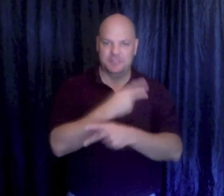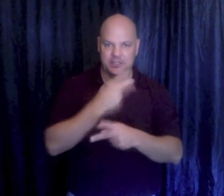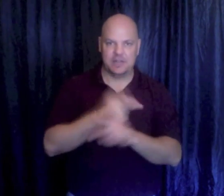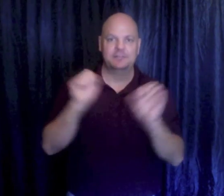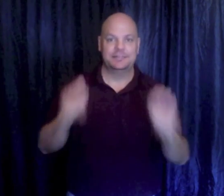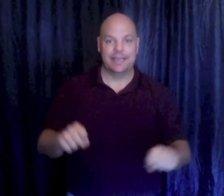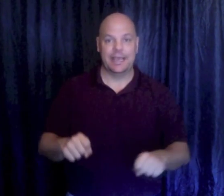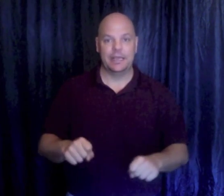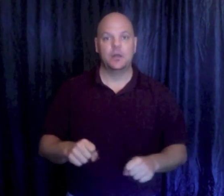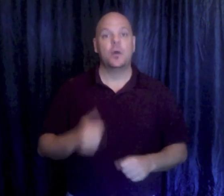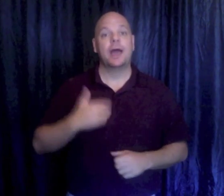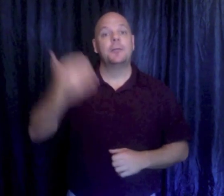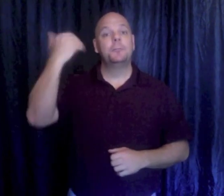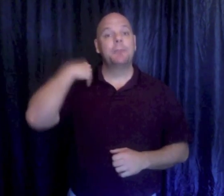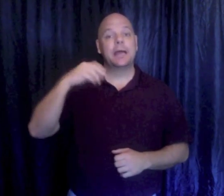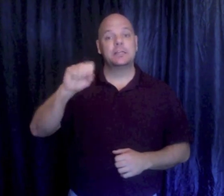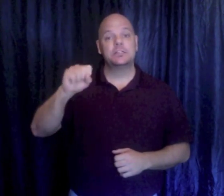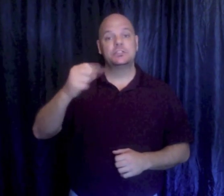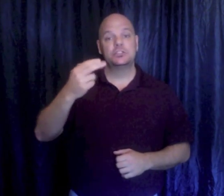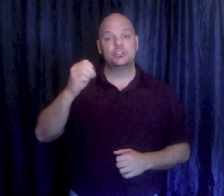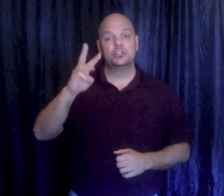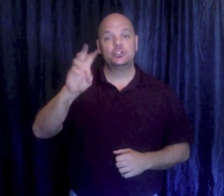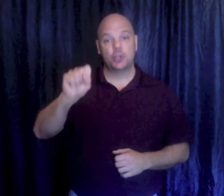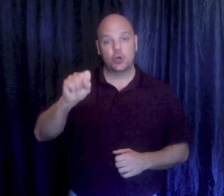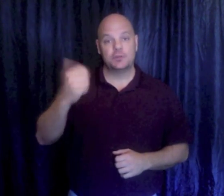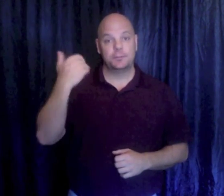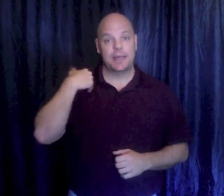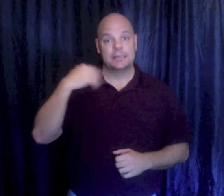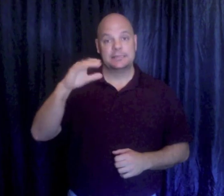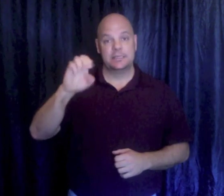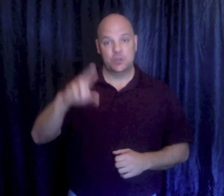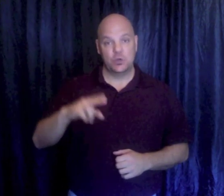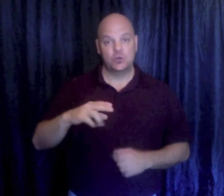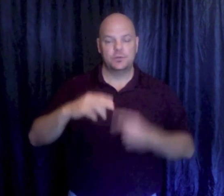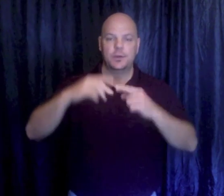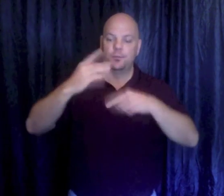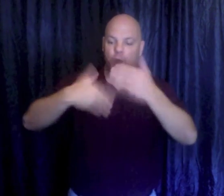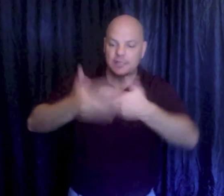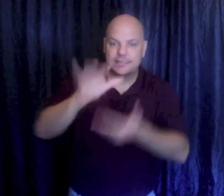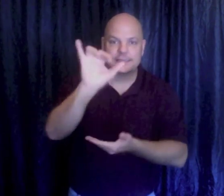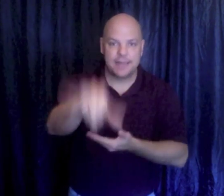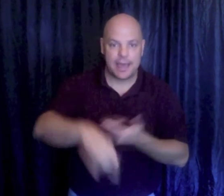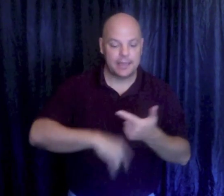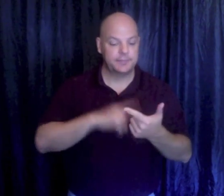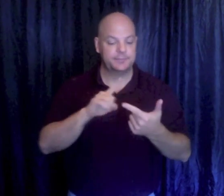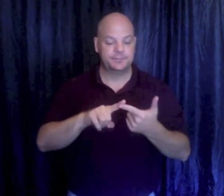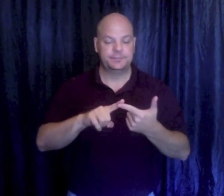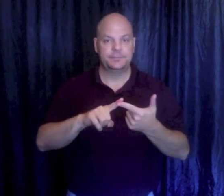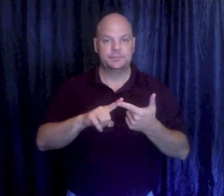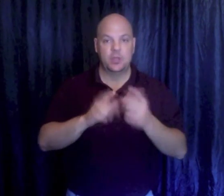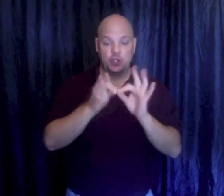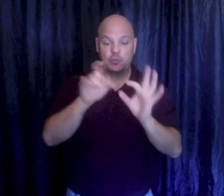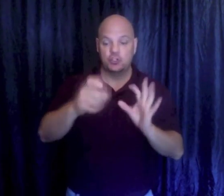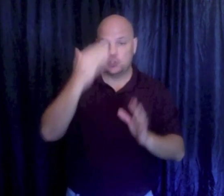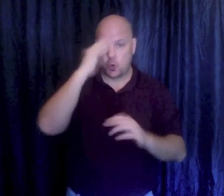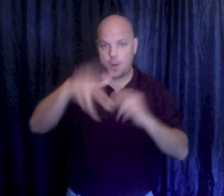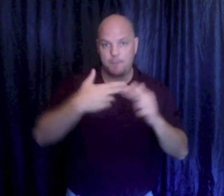past issues. We have past CEU shows like Process That, what interpreters should know about the ADA, what interpreters should